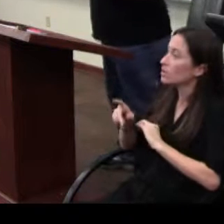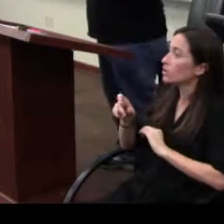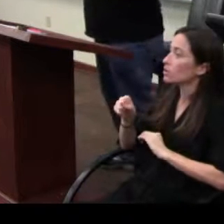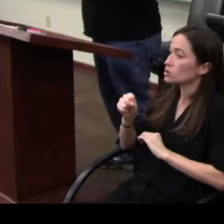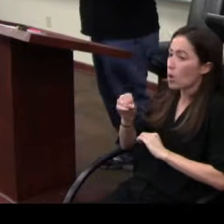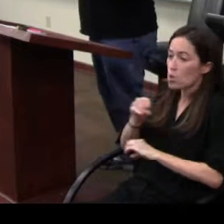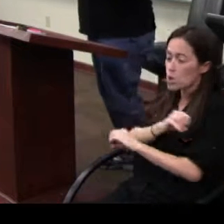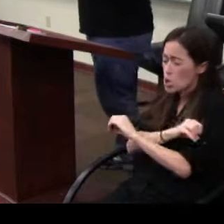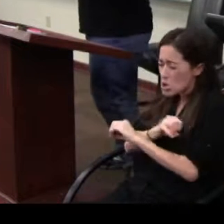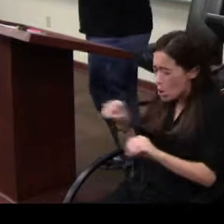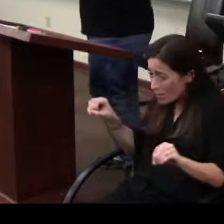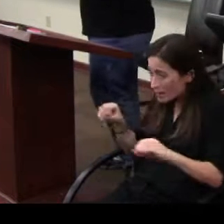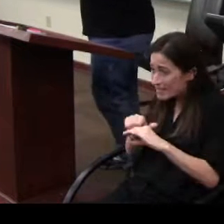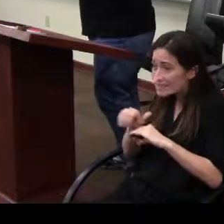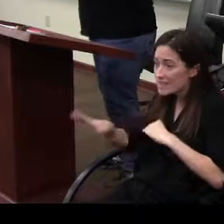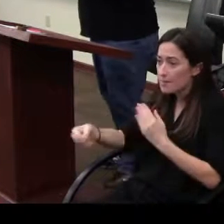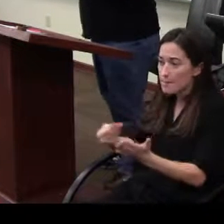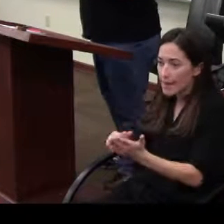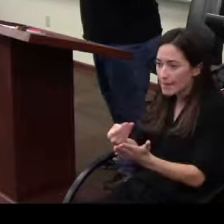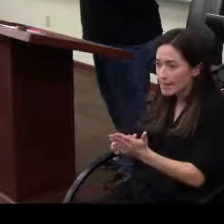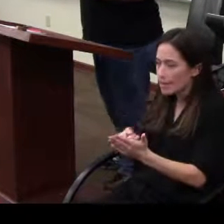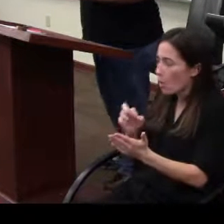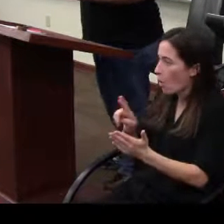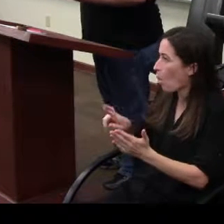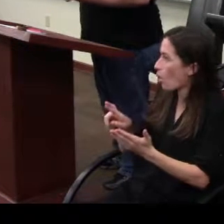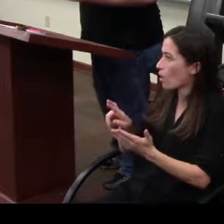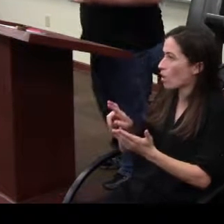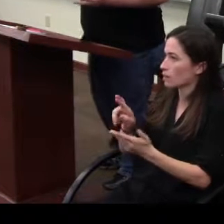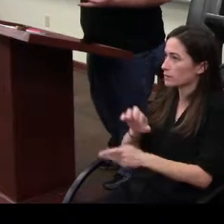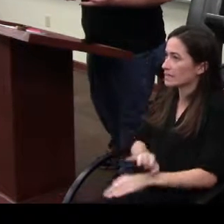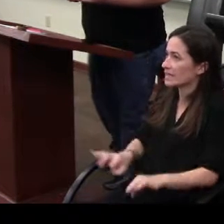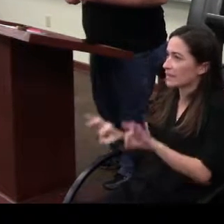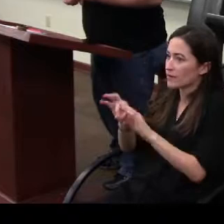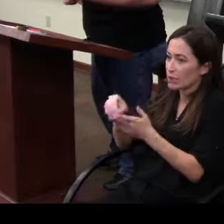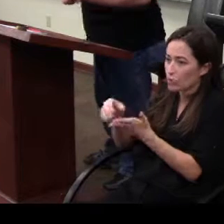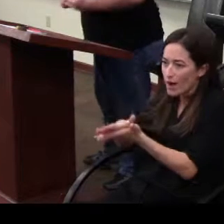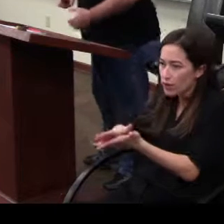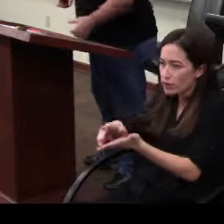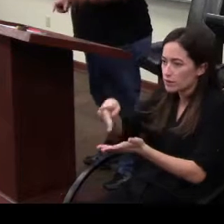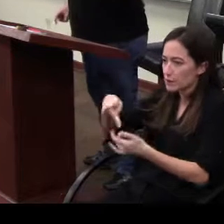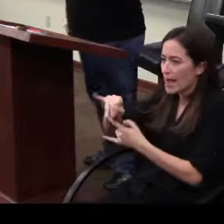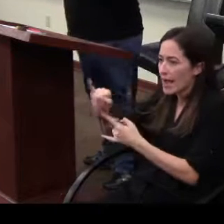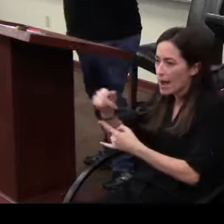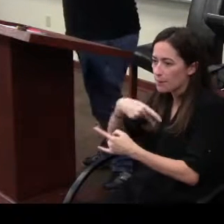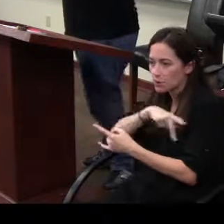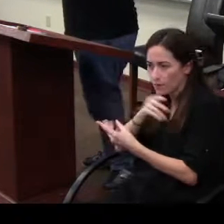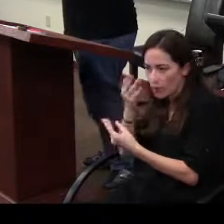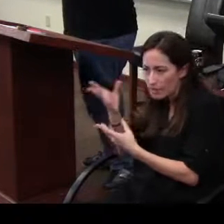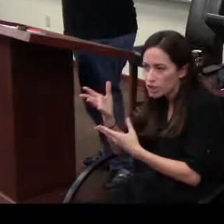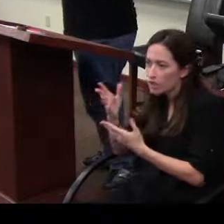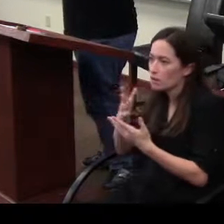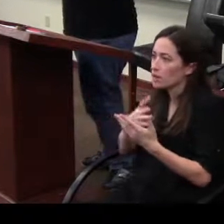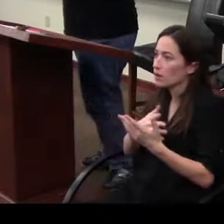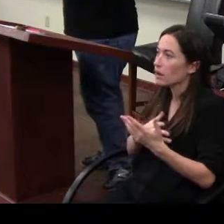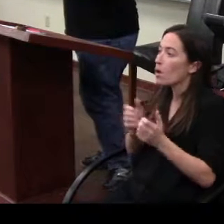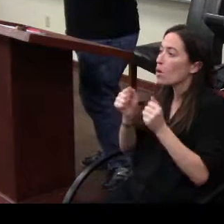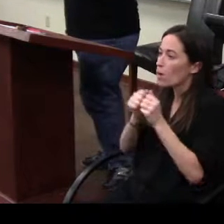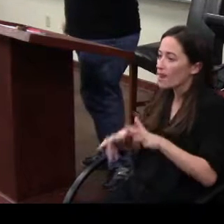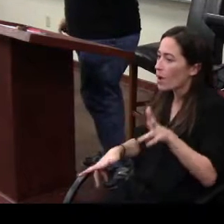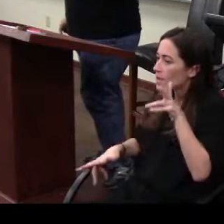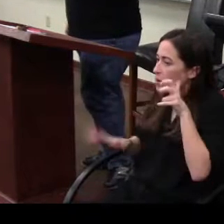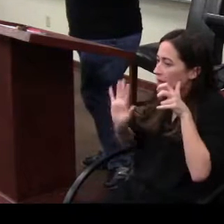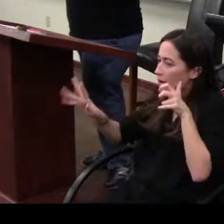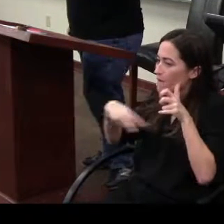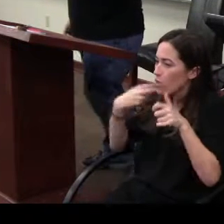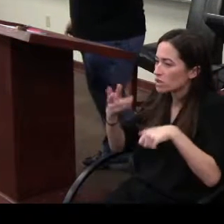money or anything that's very important, significant PII or records or anything like that, without actually getting on a phone and hearing their